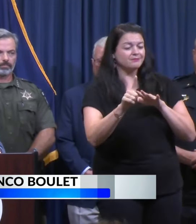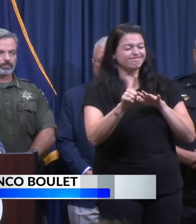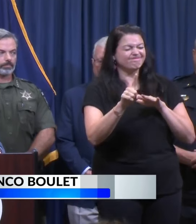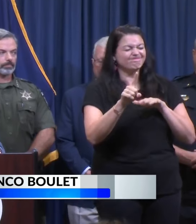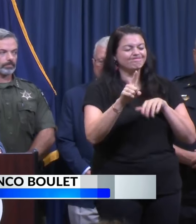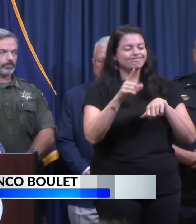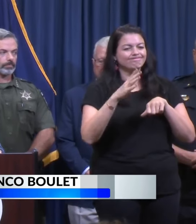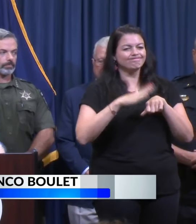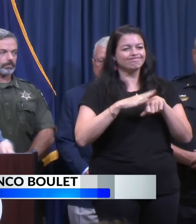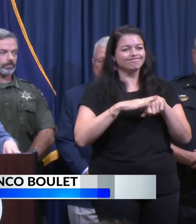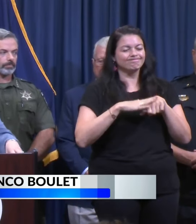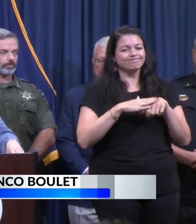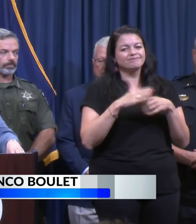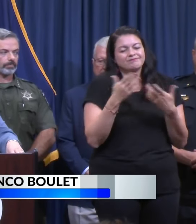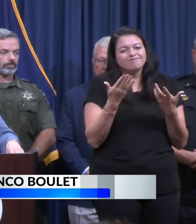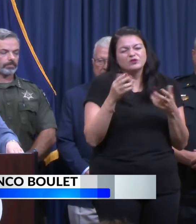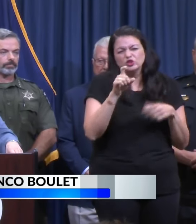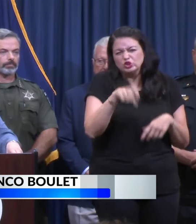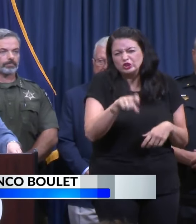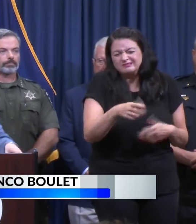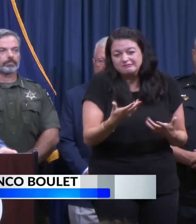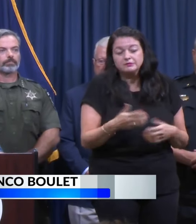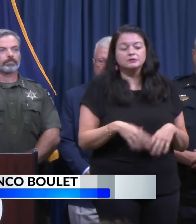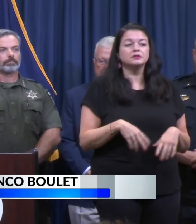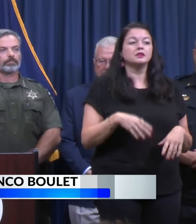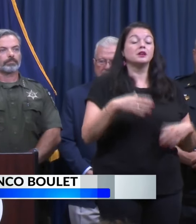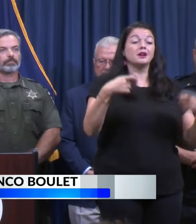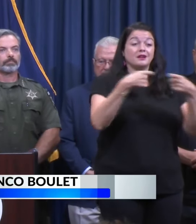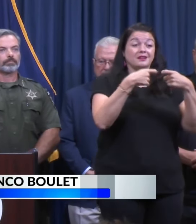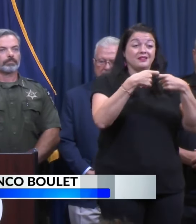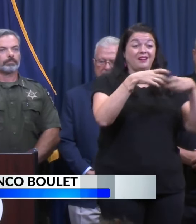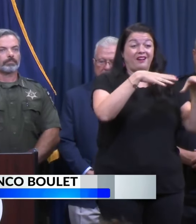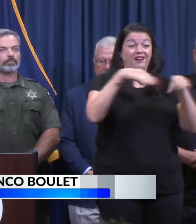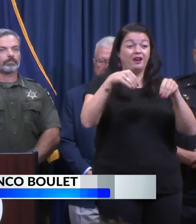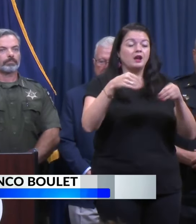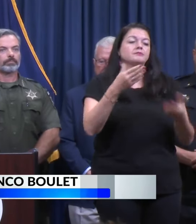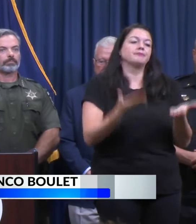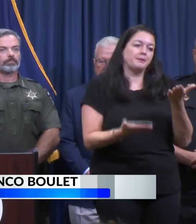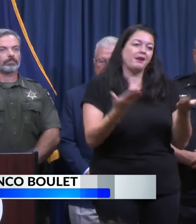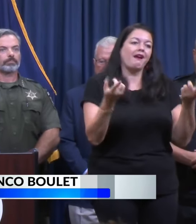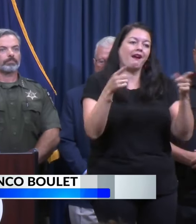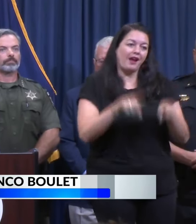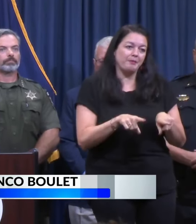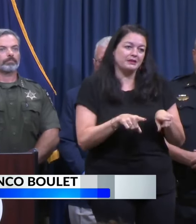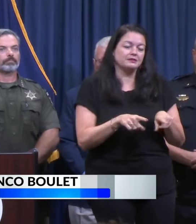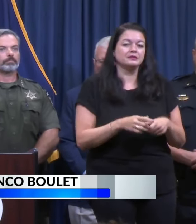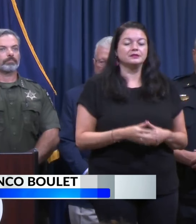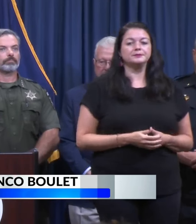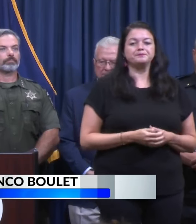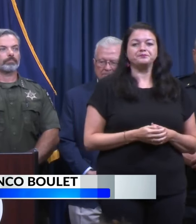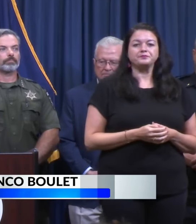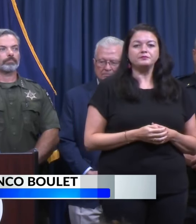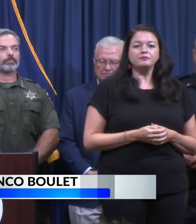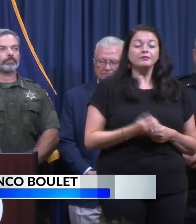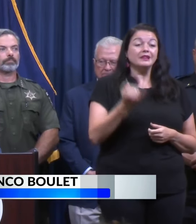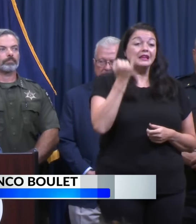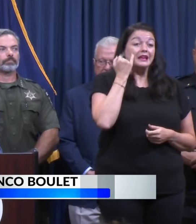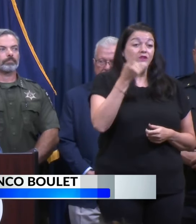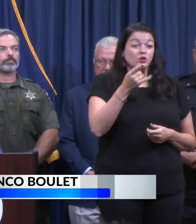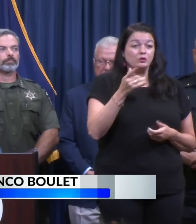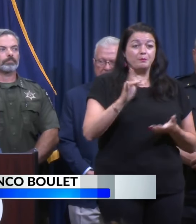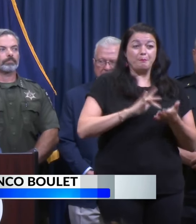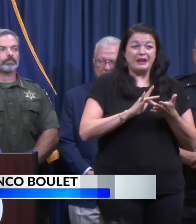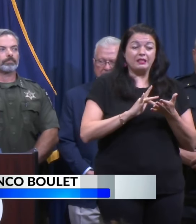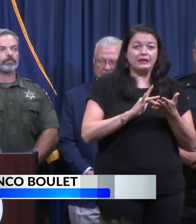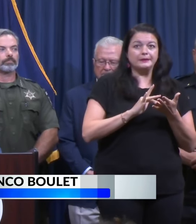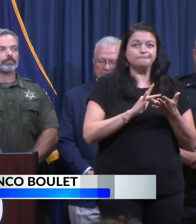given storm projections, outages are likely. It is important that those within our medically vulnerable population